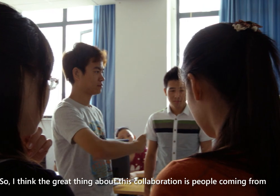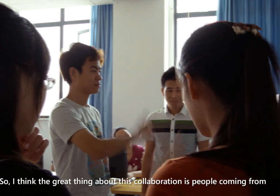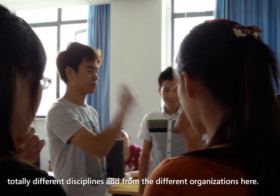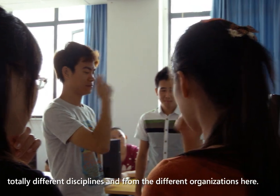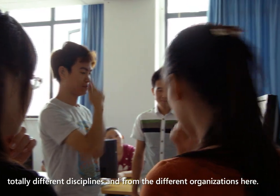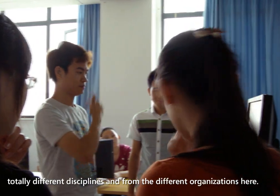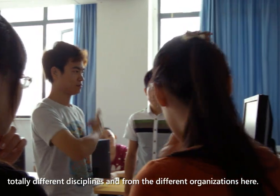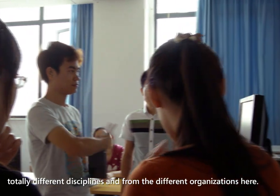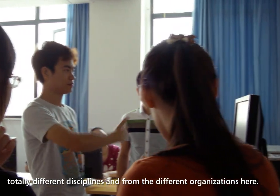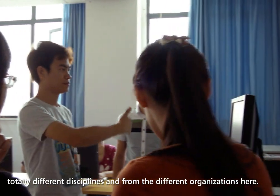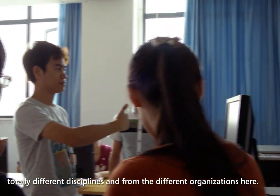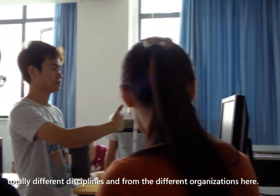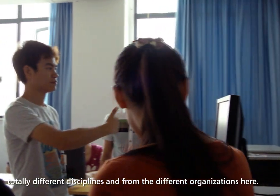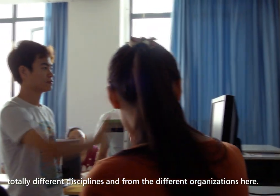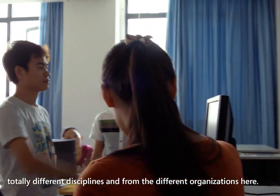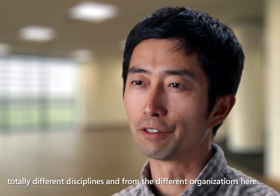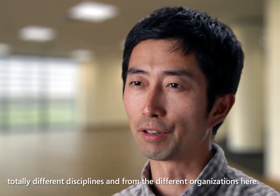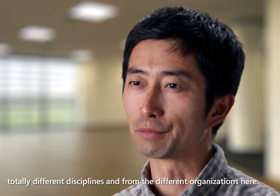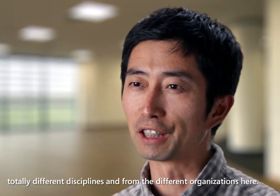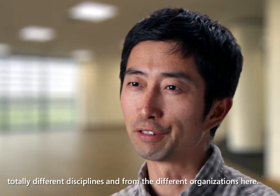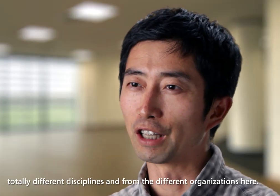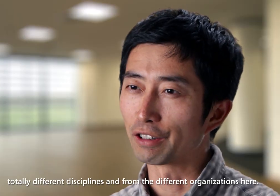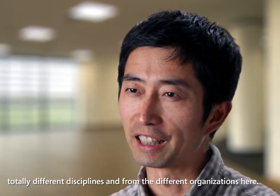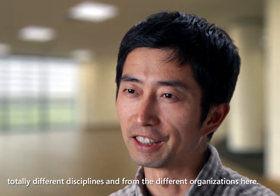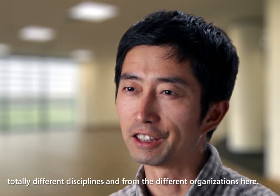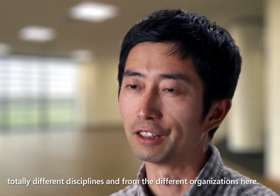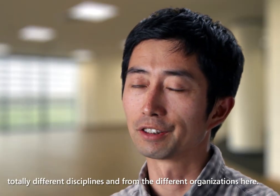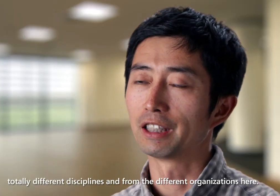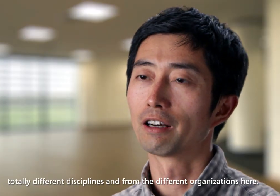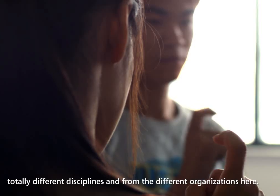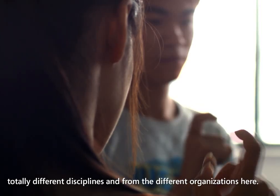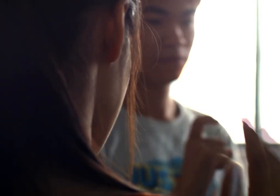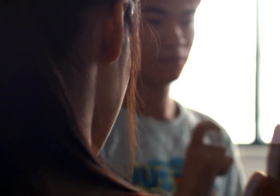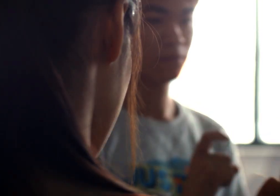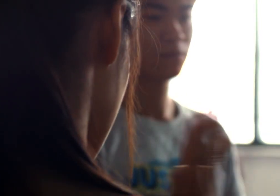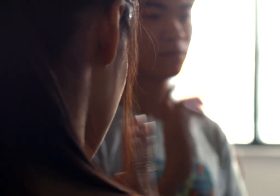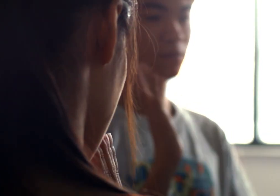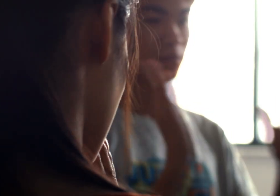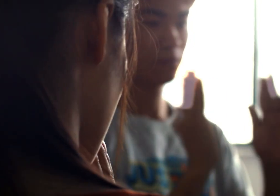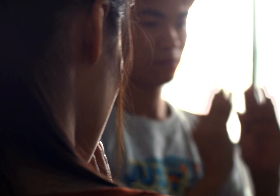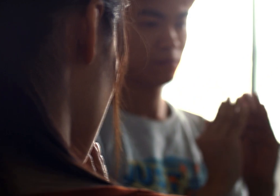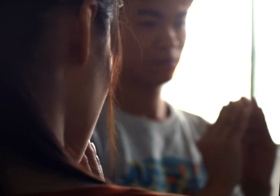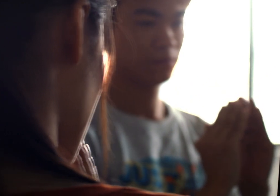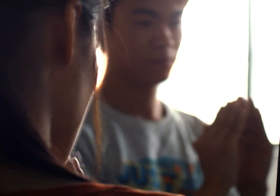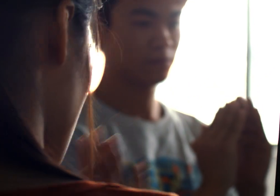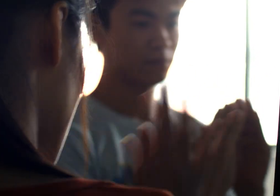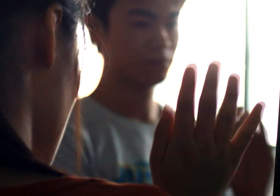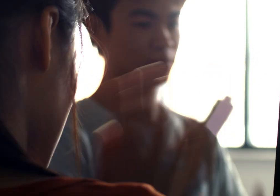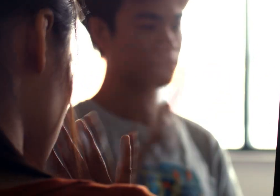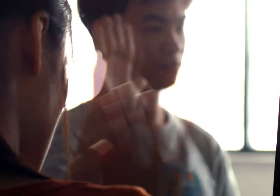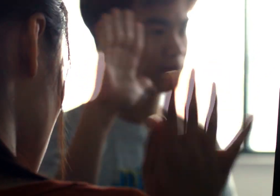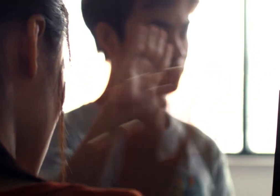from totally different disciplines and from the different organizations there. So I really learned a lot from it.